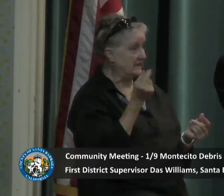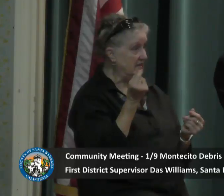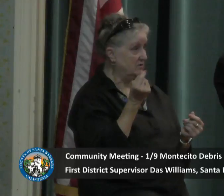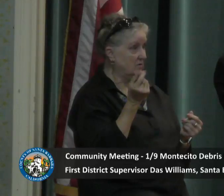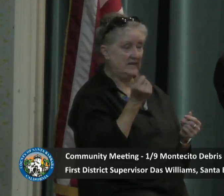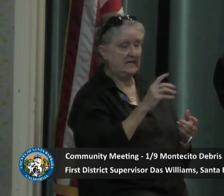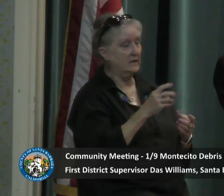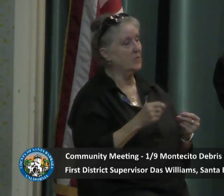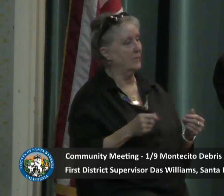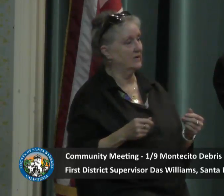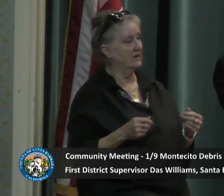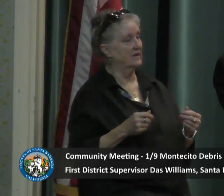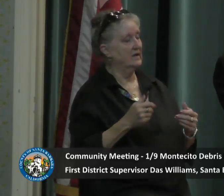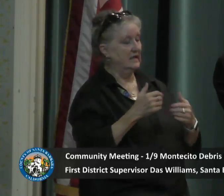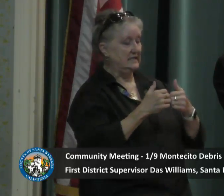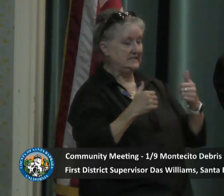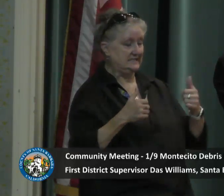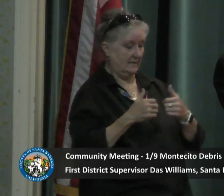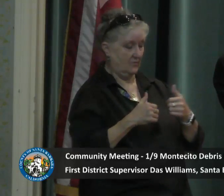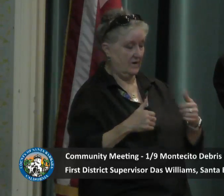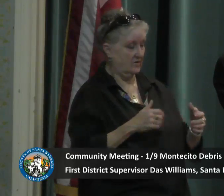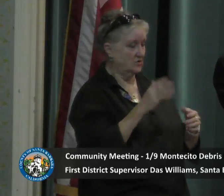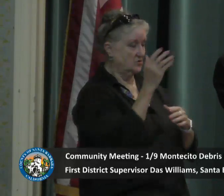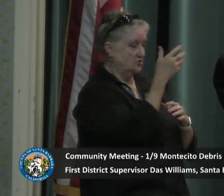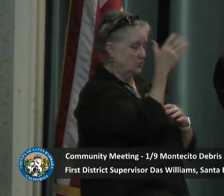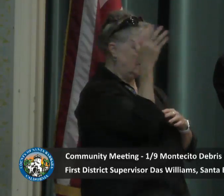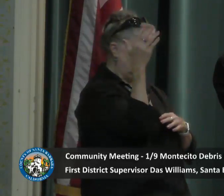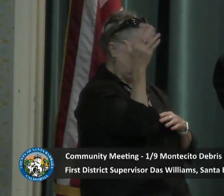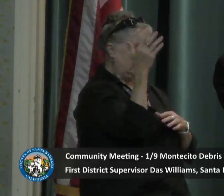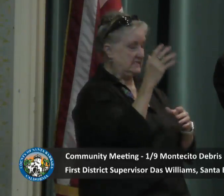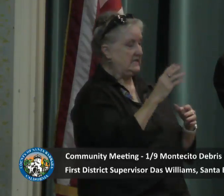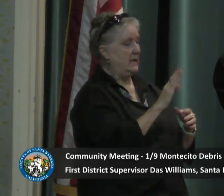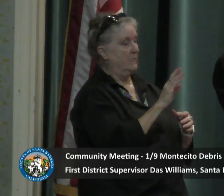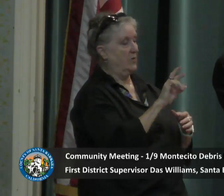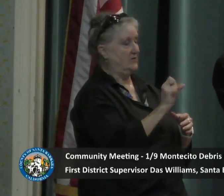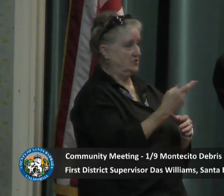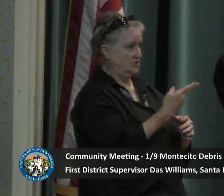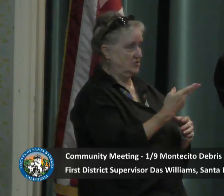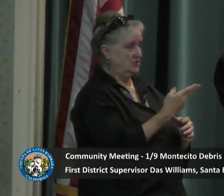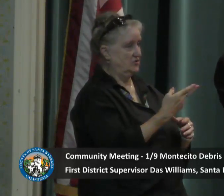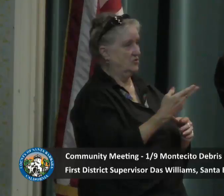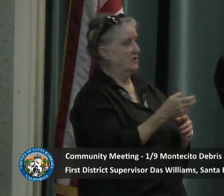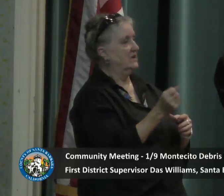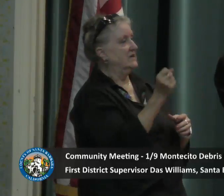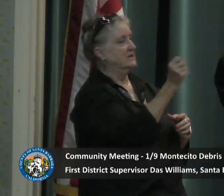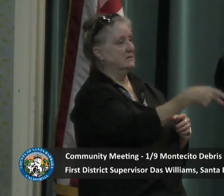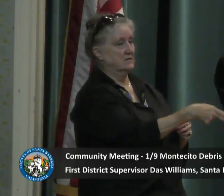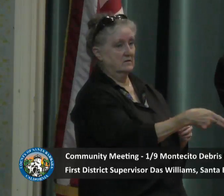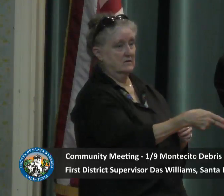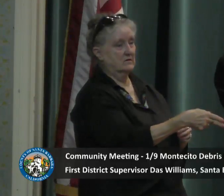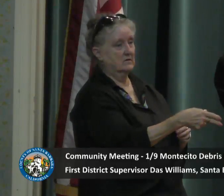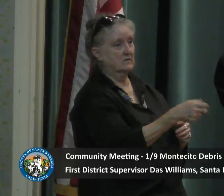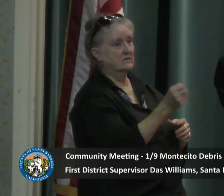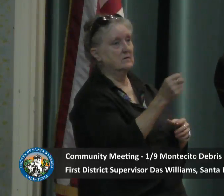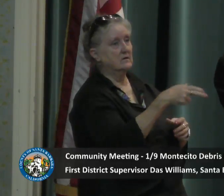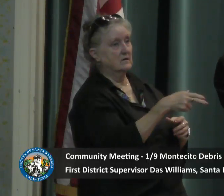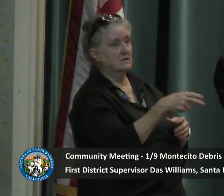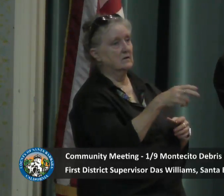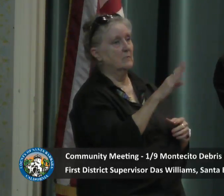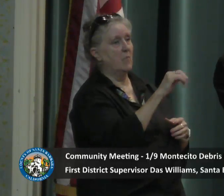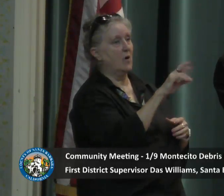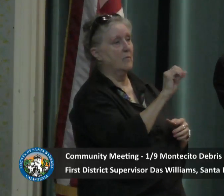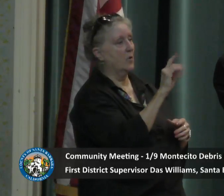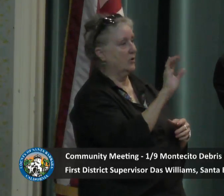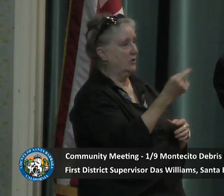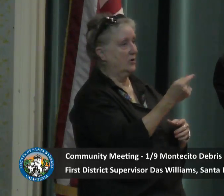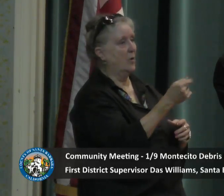any property is separate out your trees and brush, which you can dispose of at normal rates at Marburg